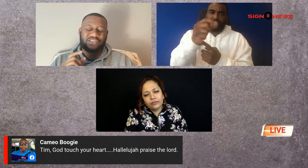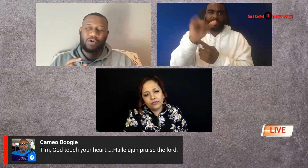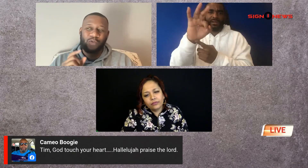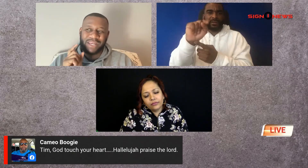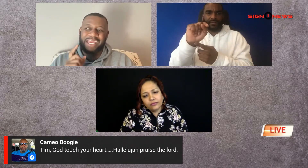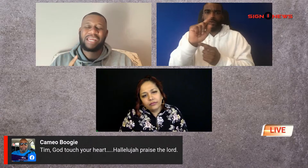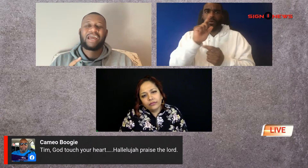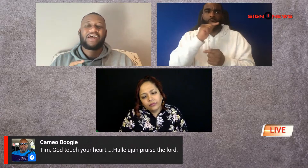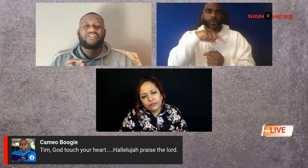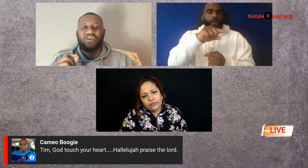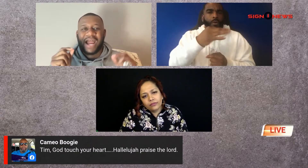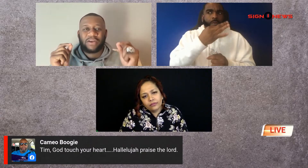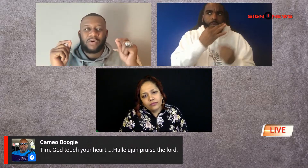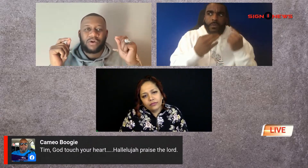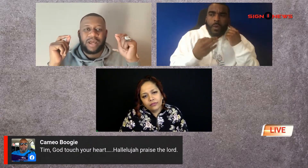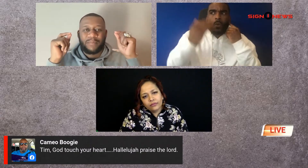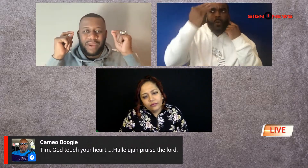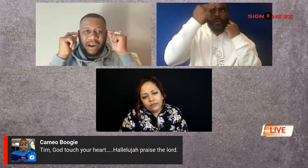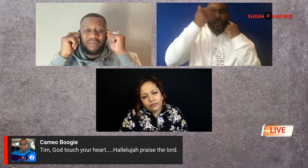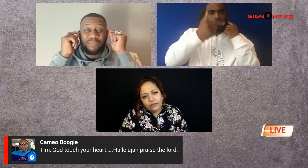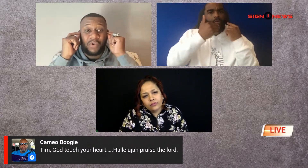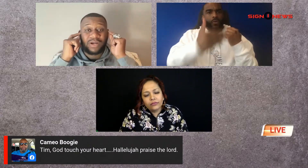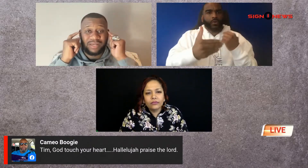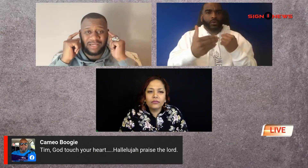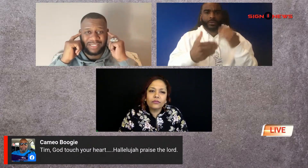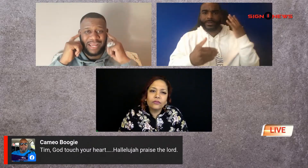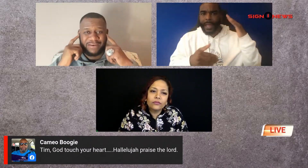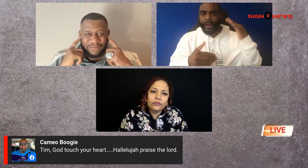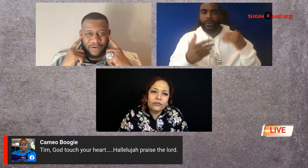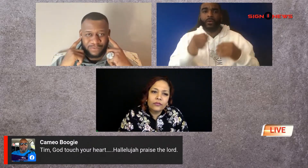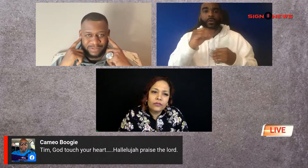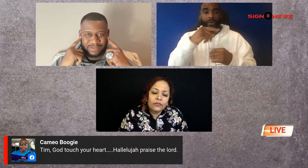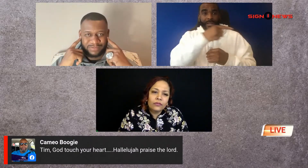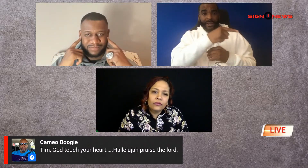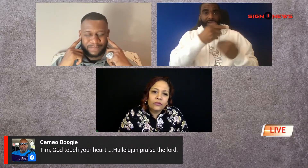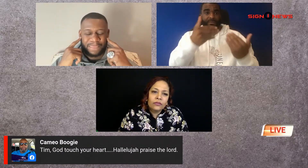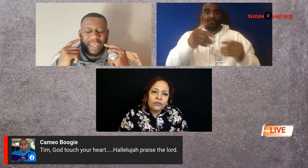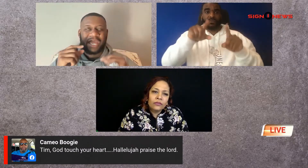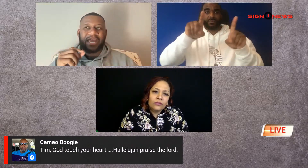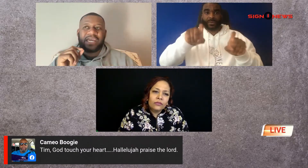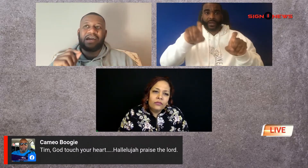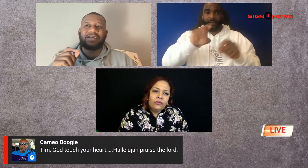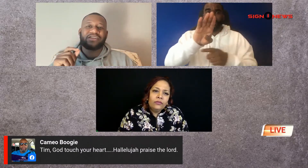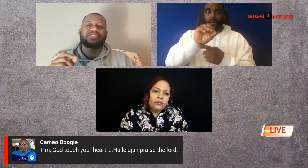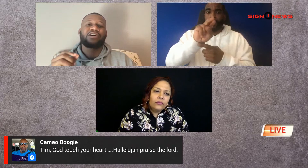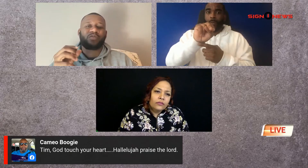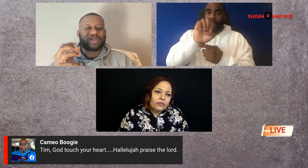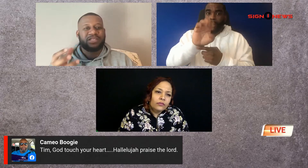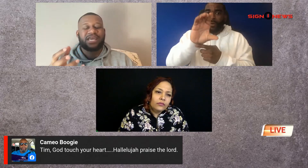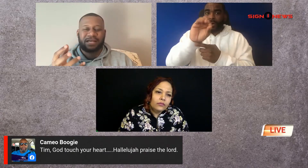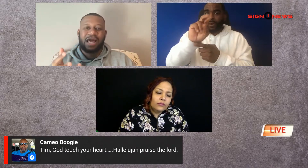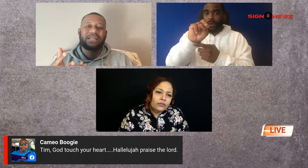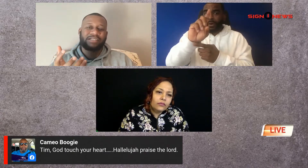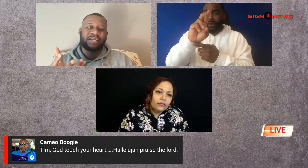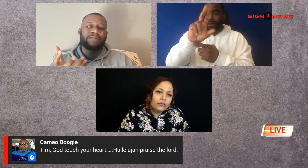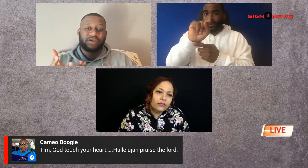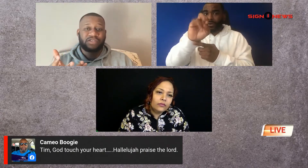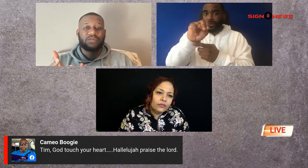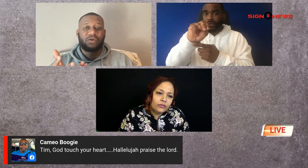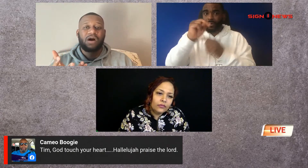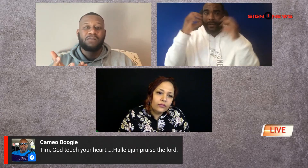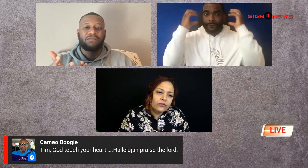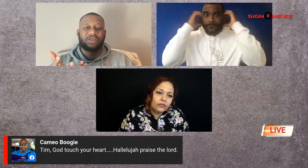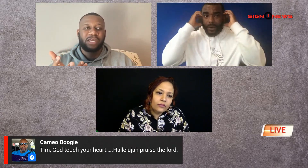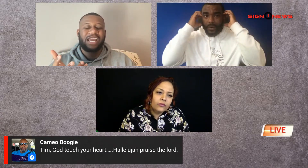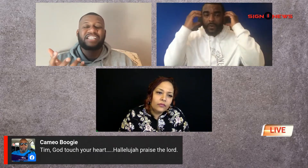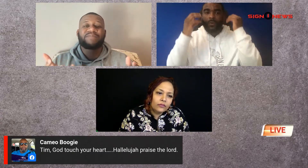sound. And so when he tried on a pair of bone conduction headphones, he understood with the technology and the